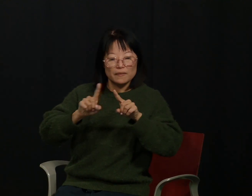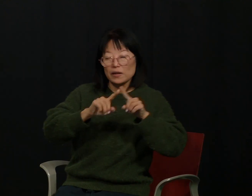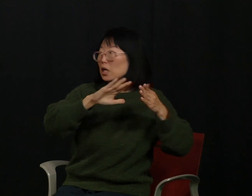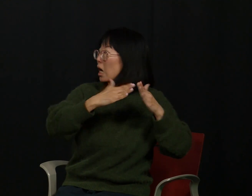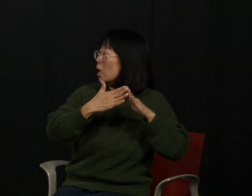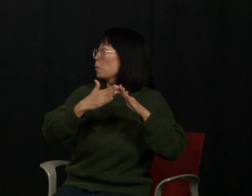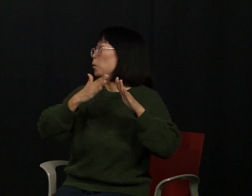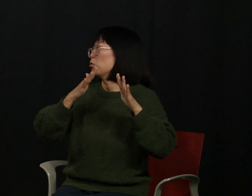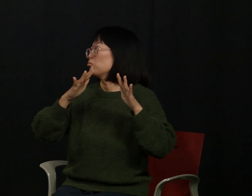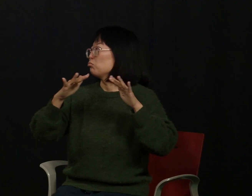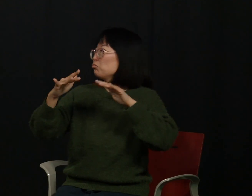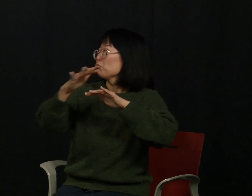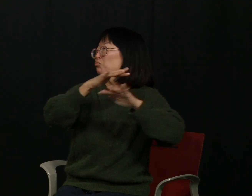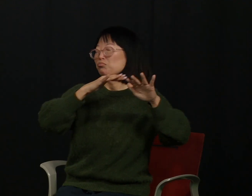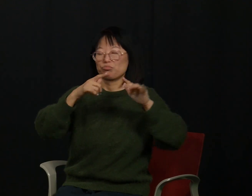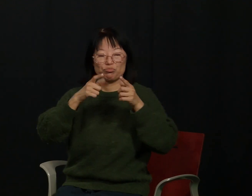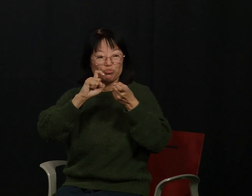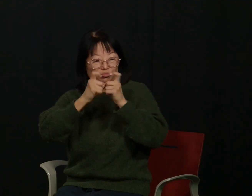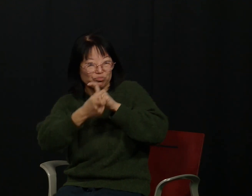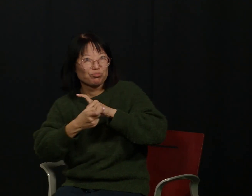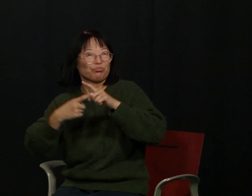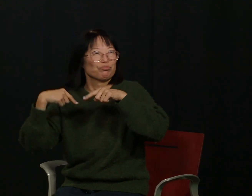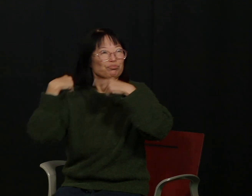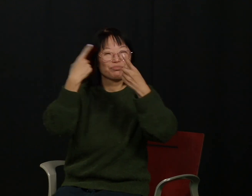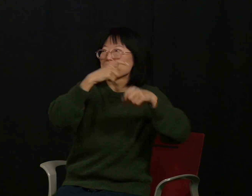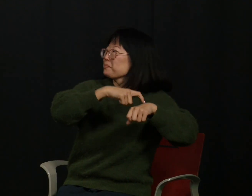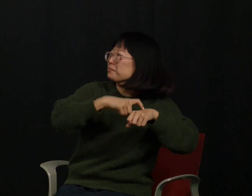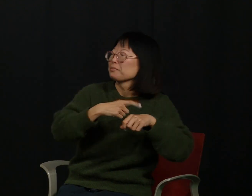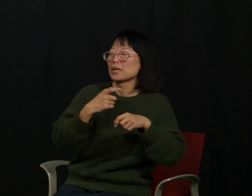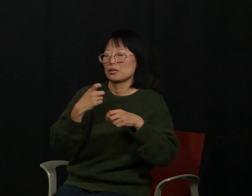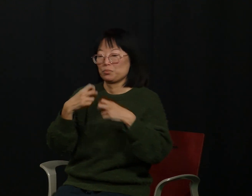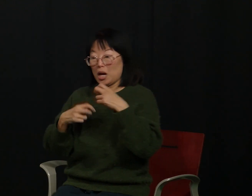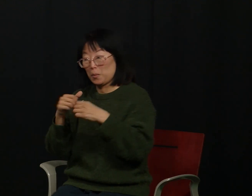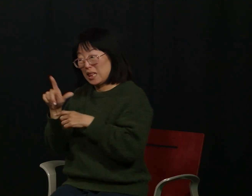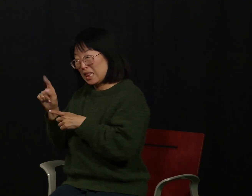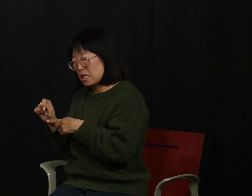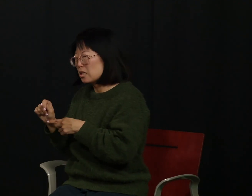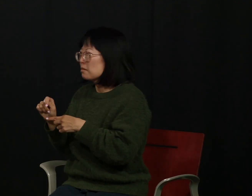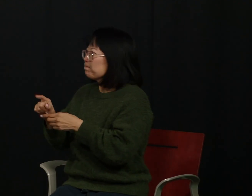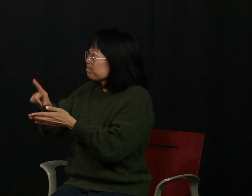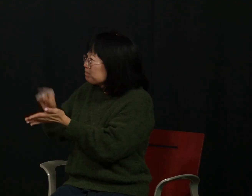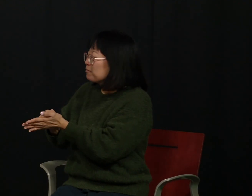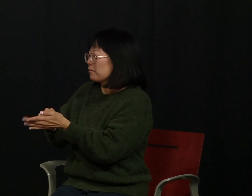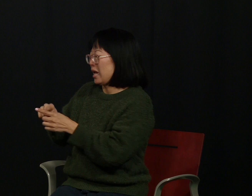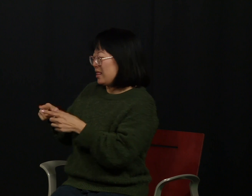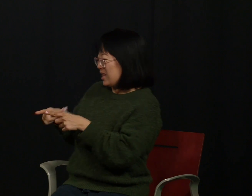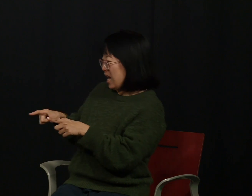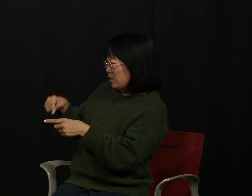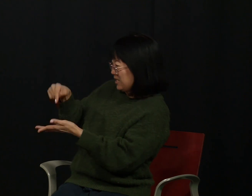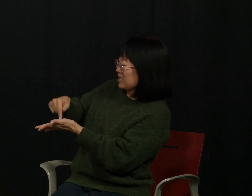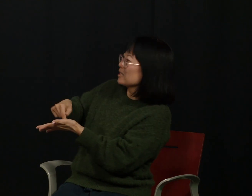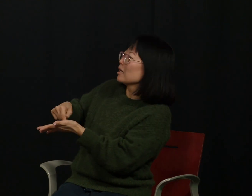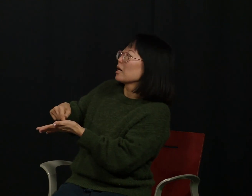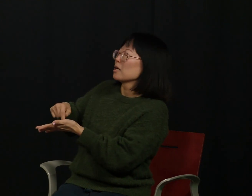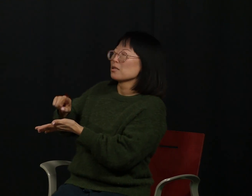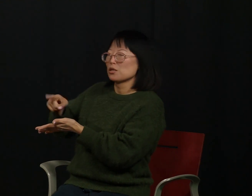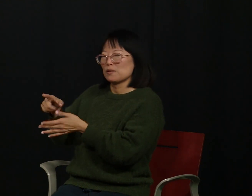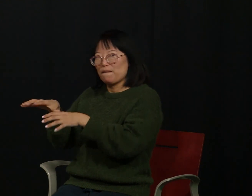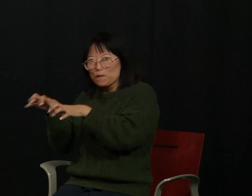different communities and around and changes over time. The problem with literature is that the language is